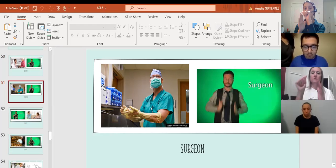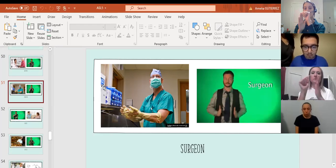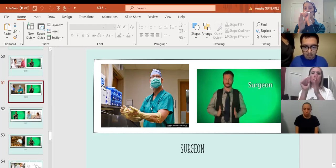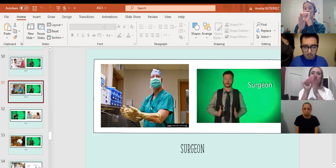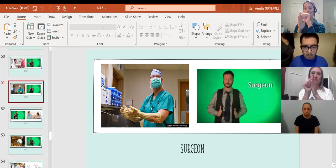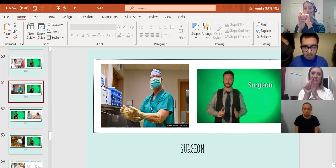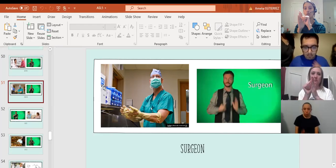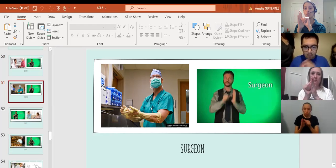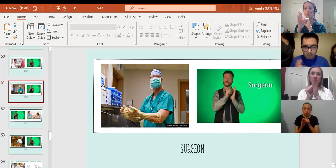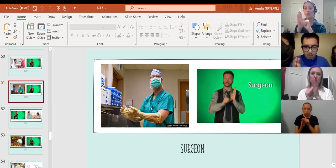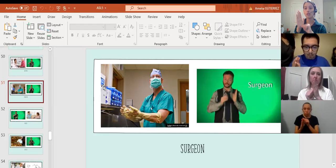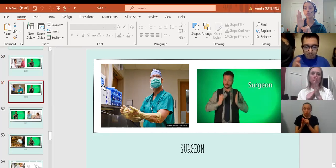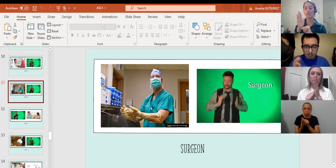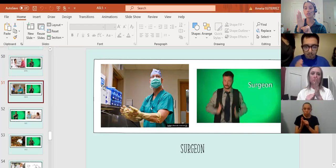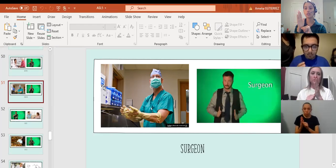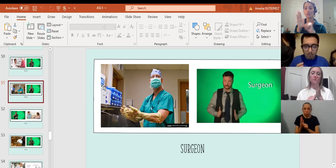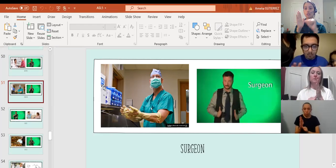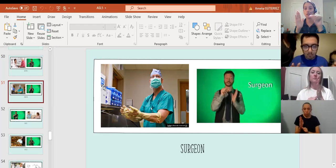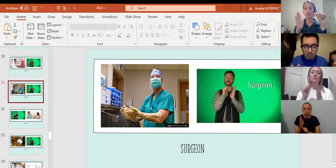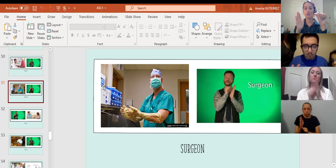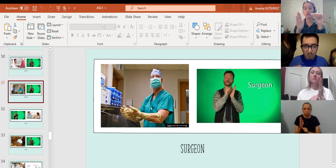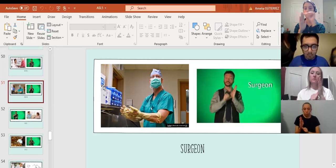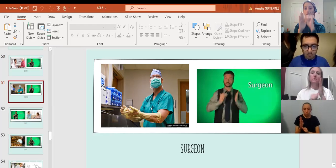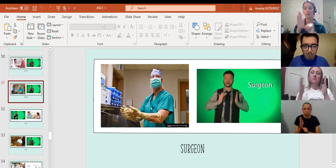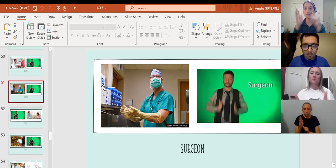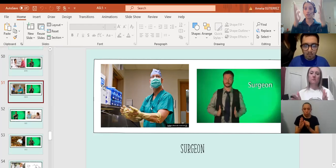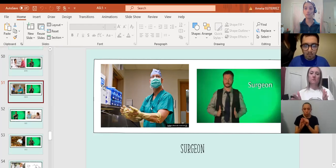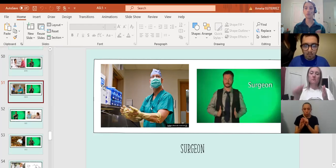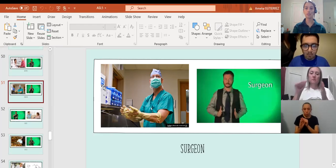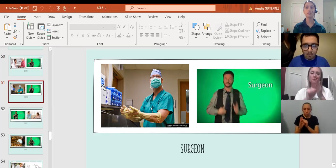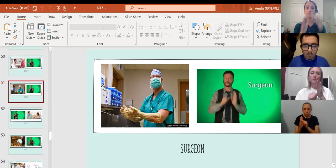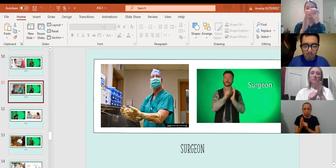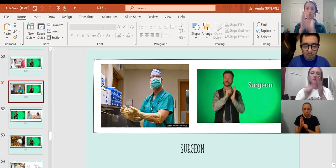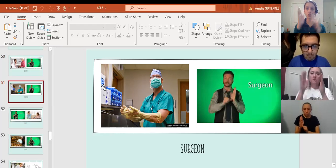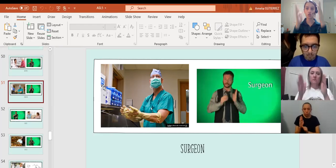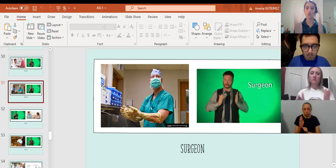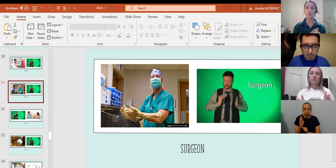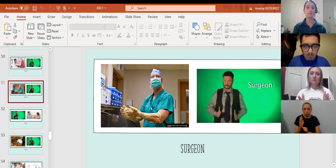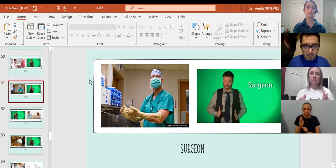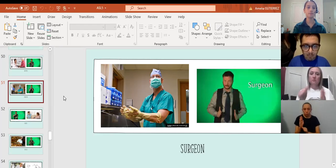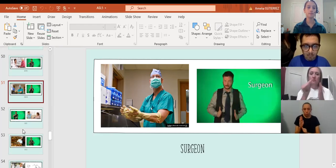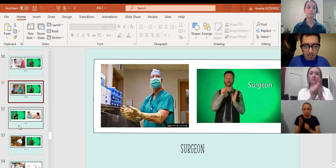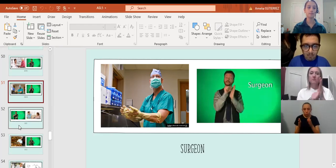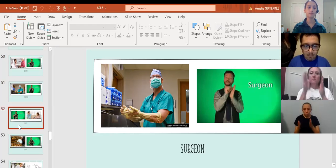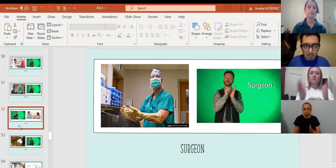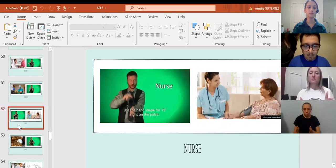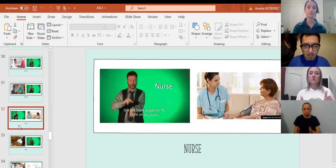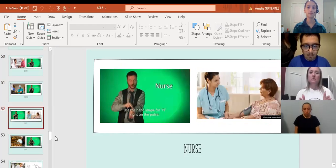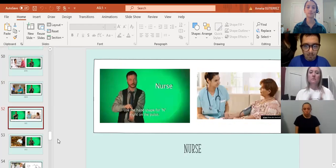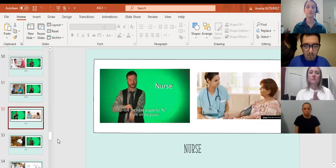the hand and person. surgeon.